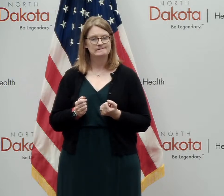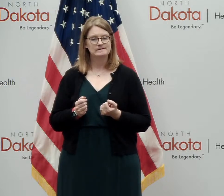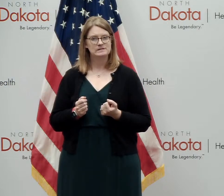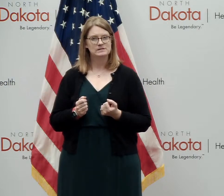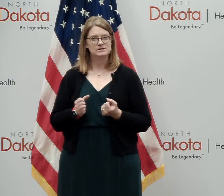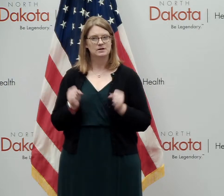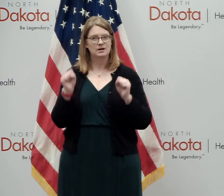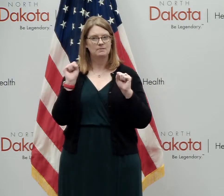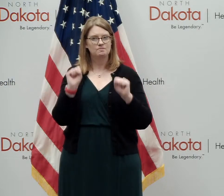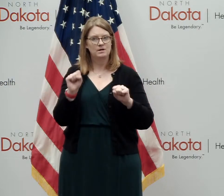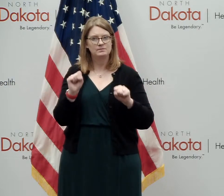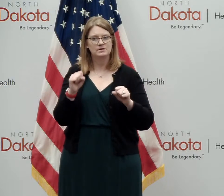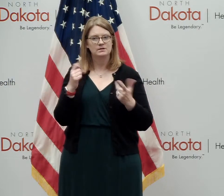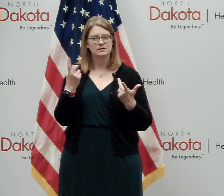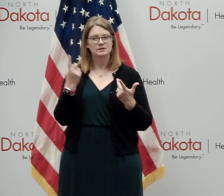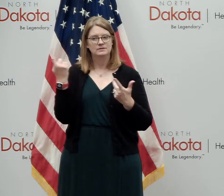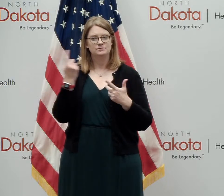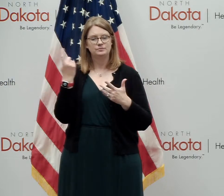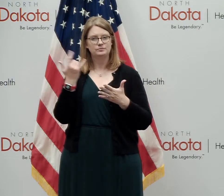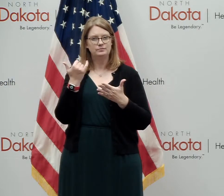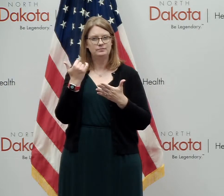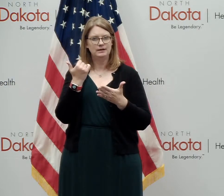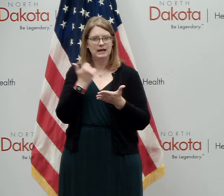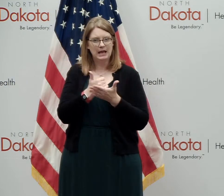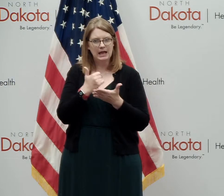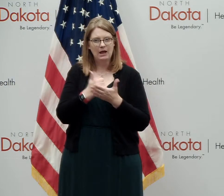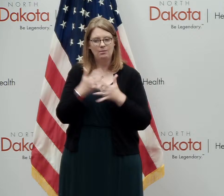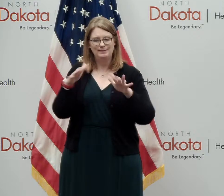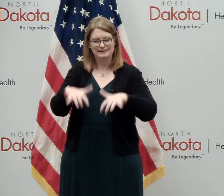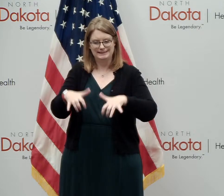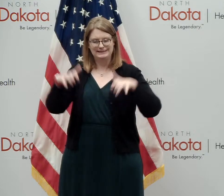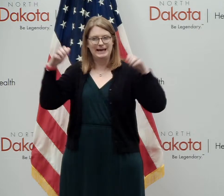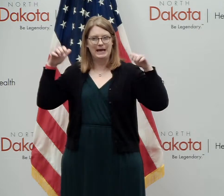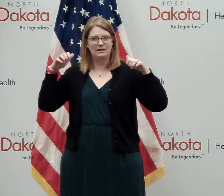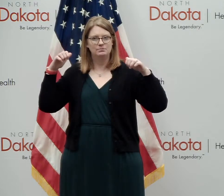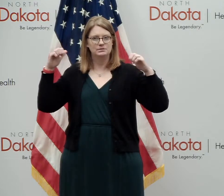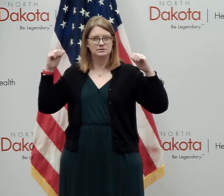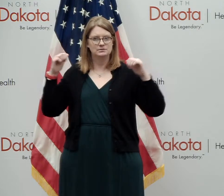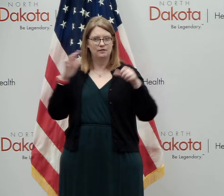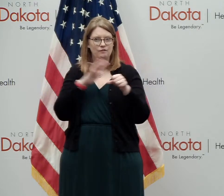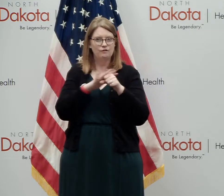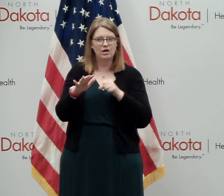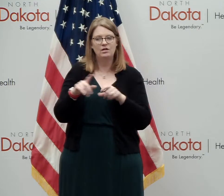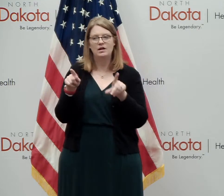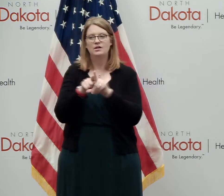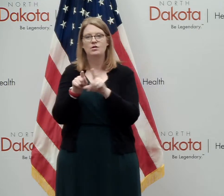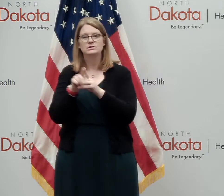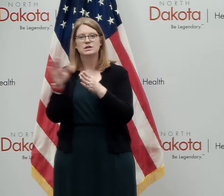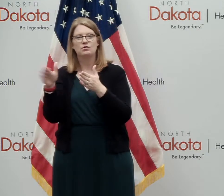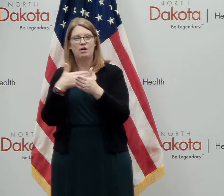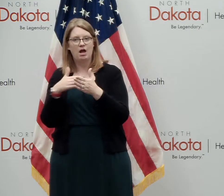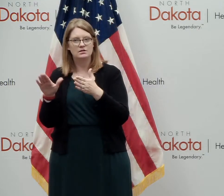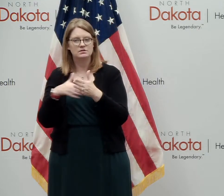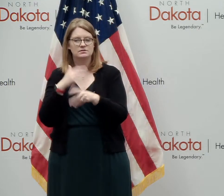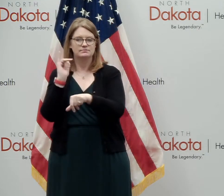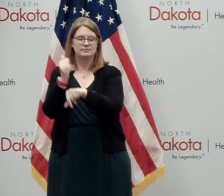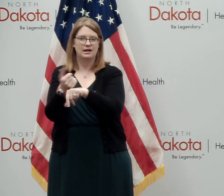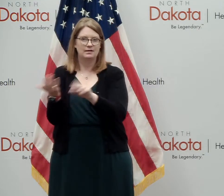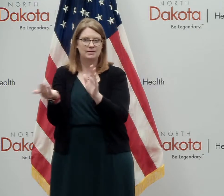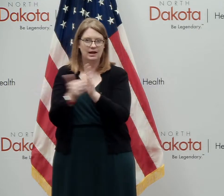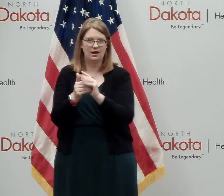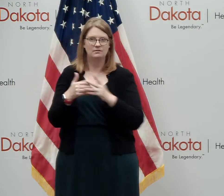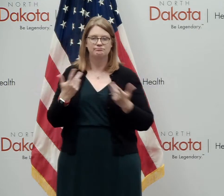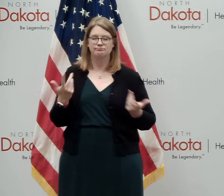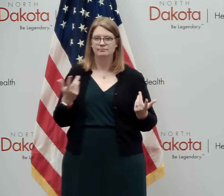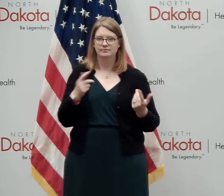could be something that could help get stadiums filled again and could help get concerts going again, could help a number of things going again because